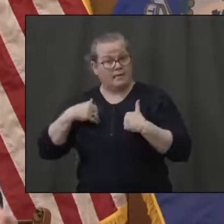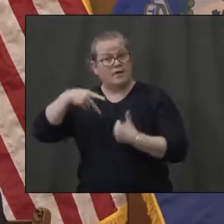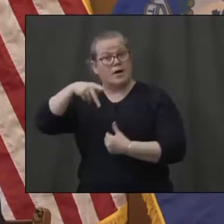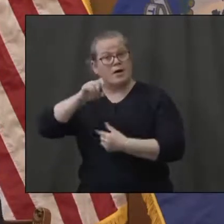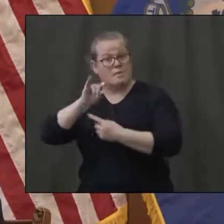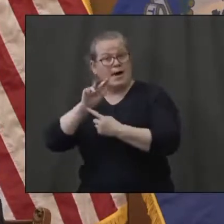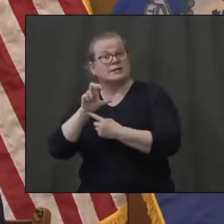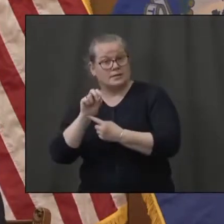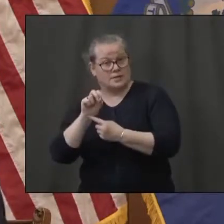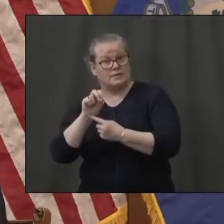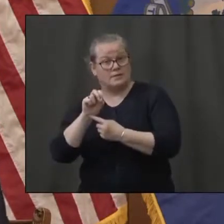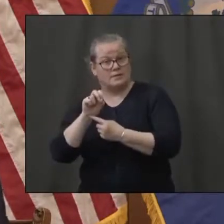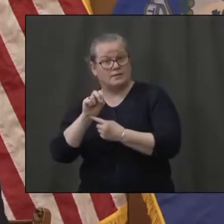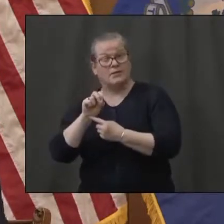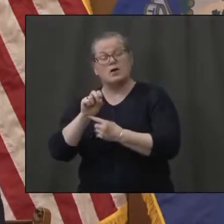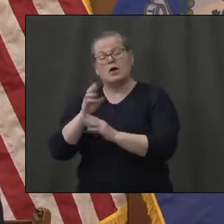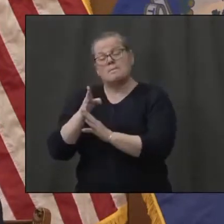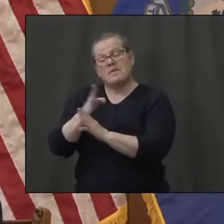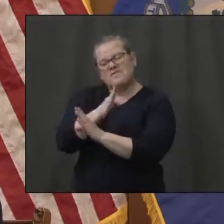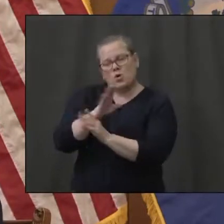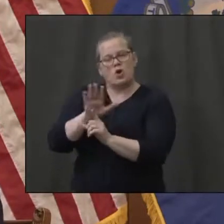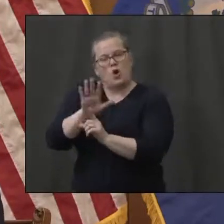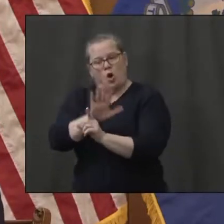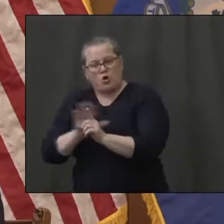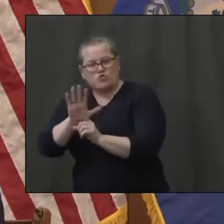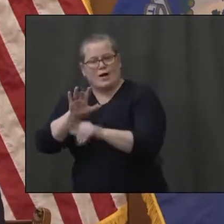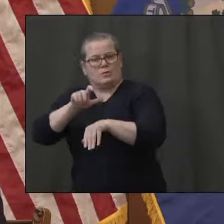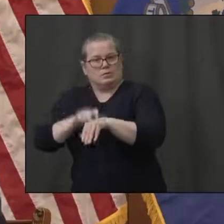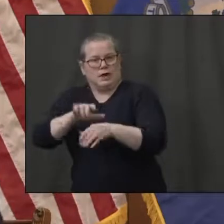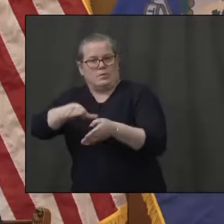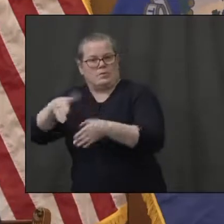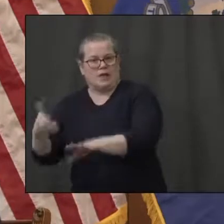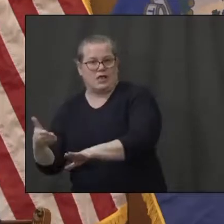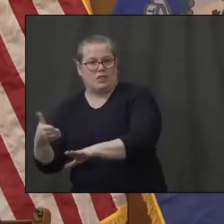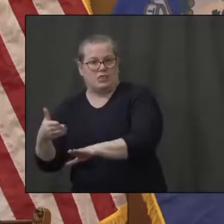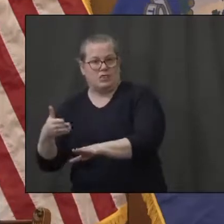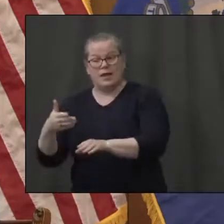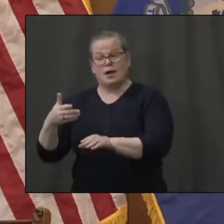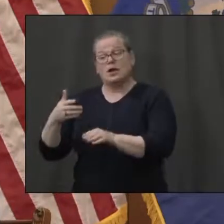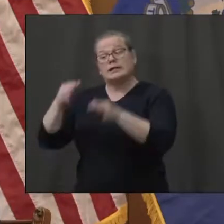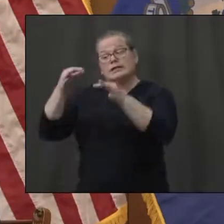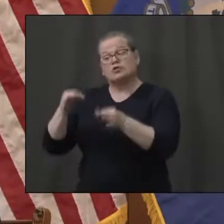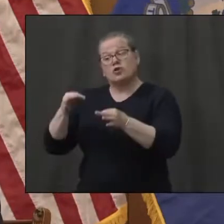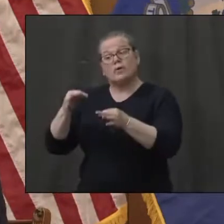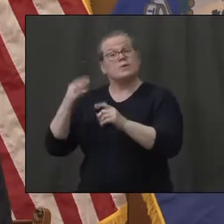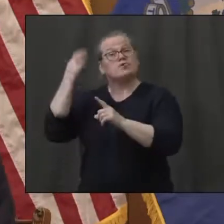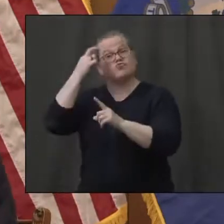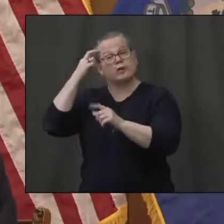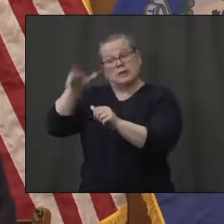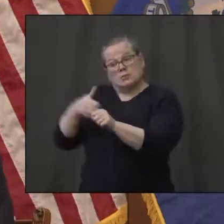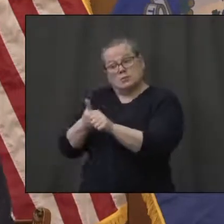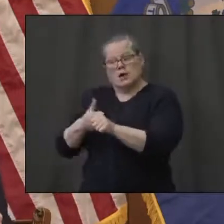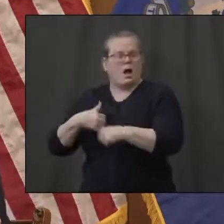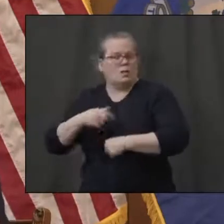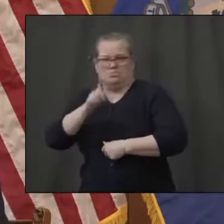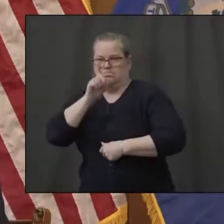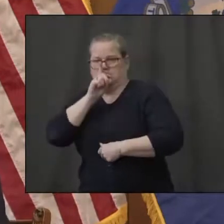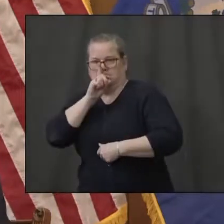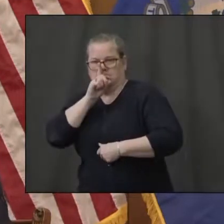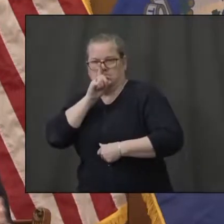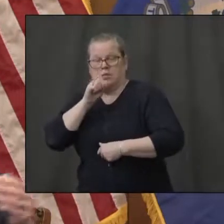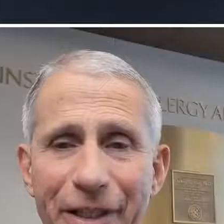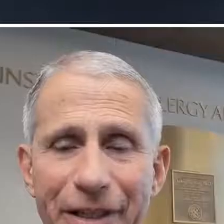or around the time of death. We do not determine causality, but that is our determination for public health